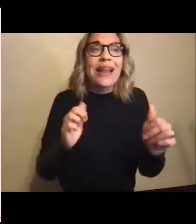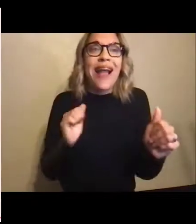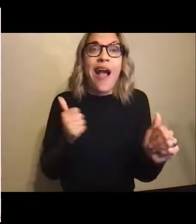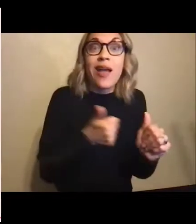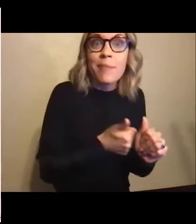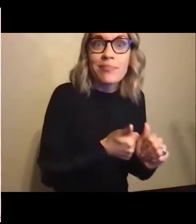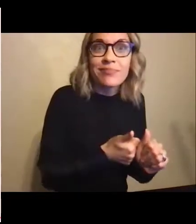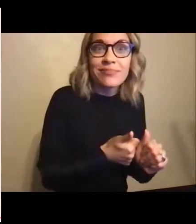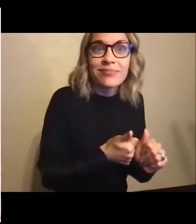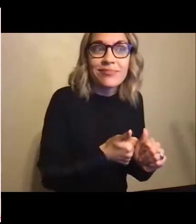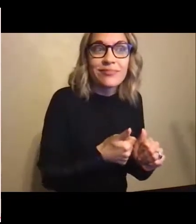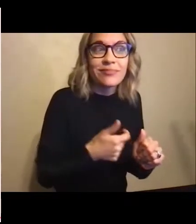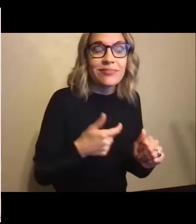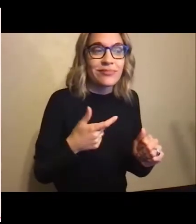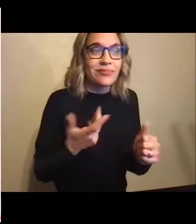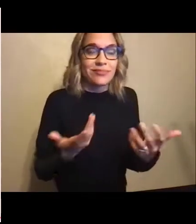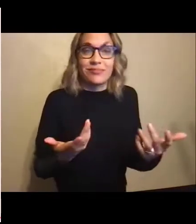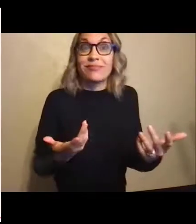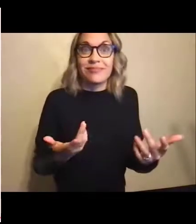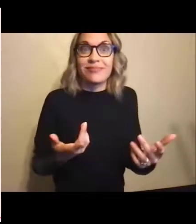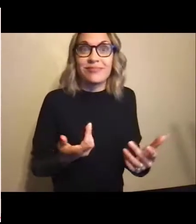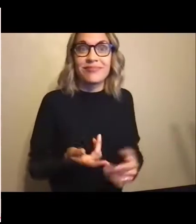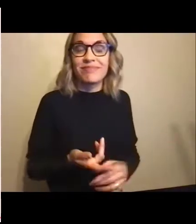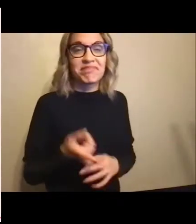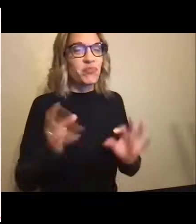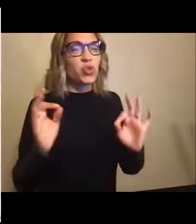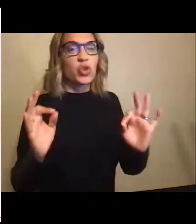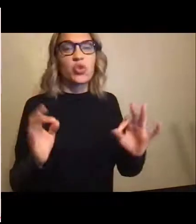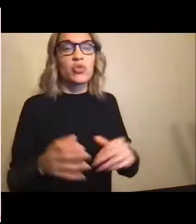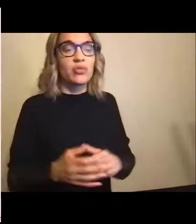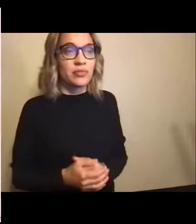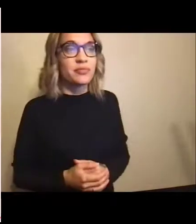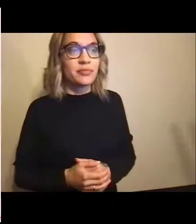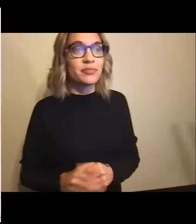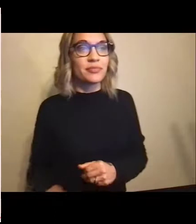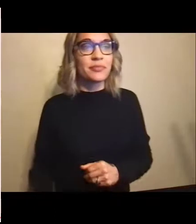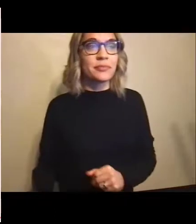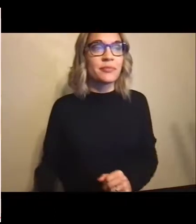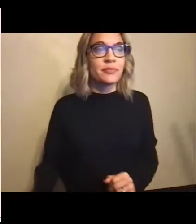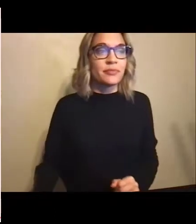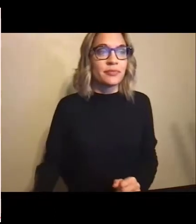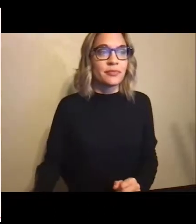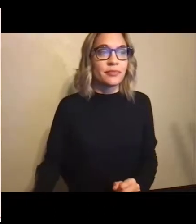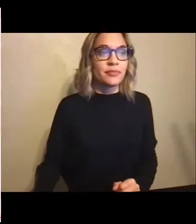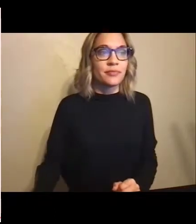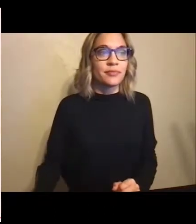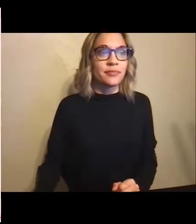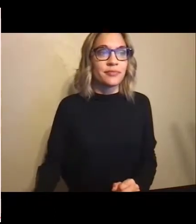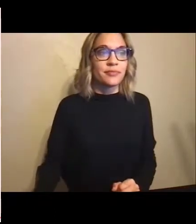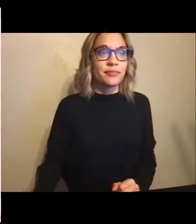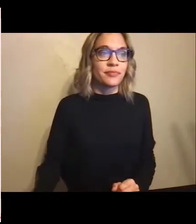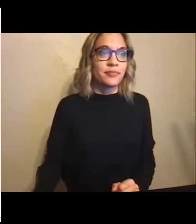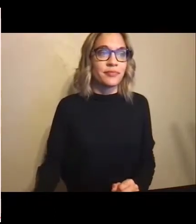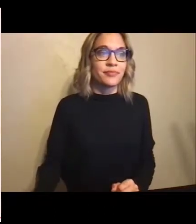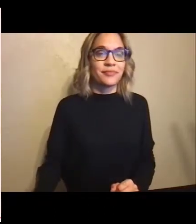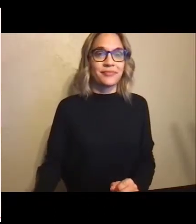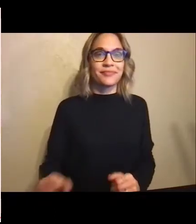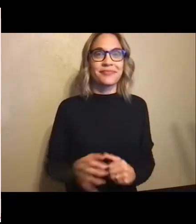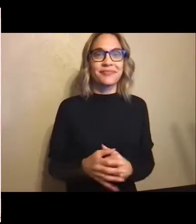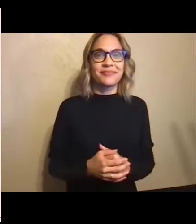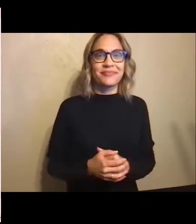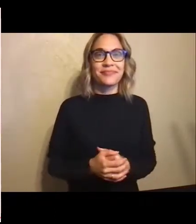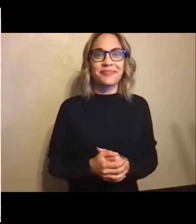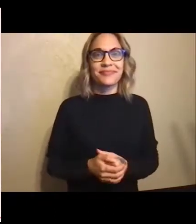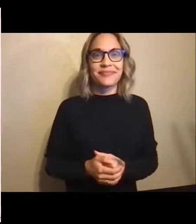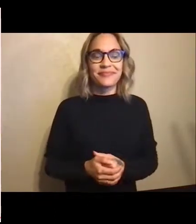the day. There's nothing to catch up on. You've already done that. You're good to go. Big stress